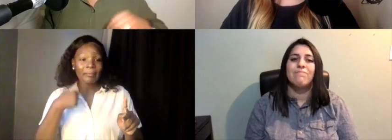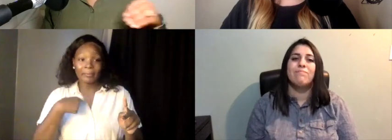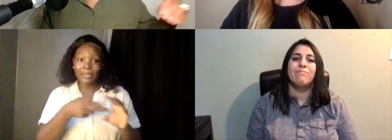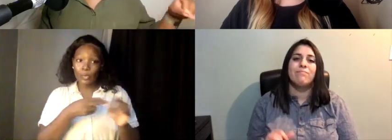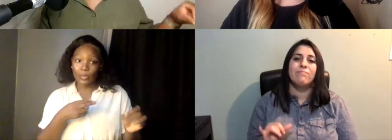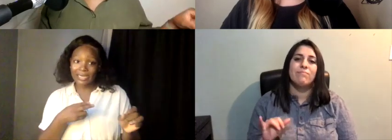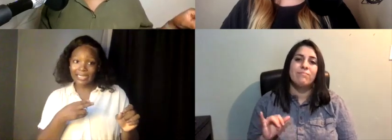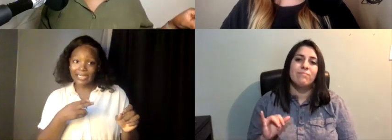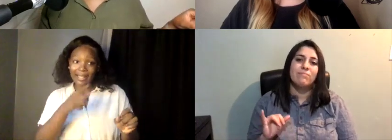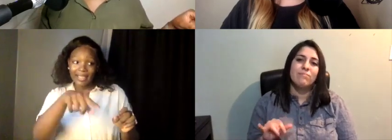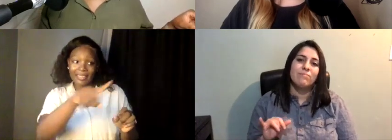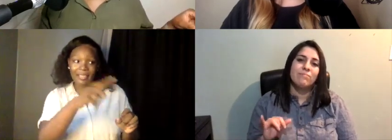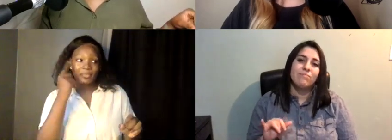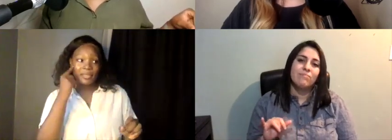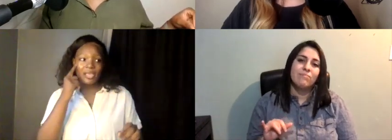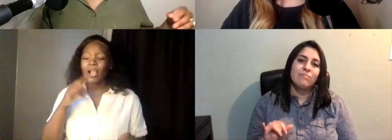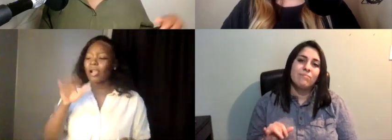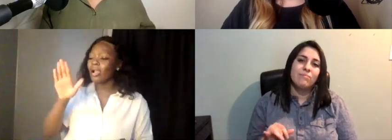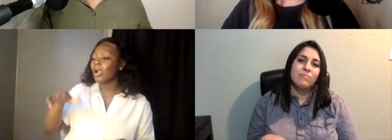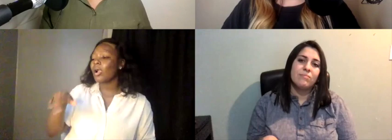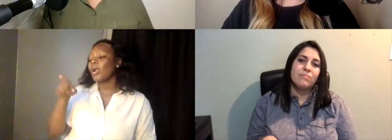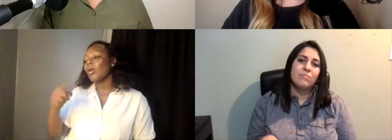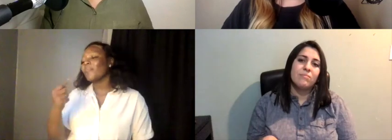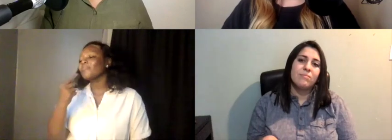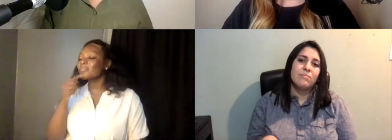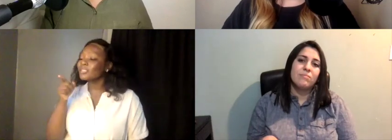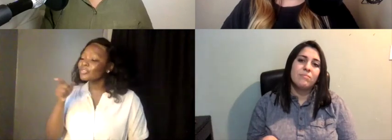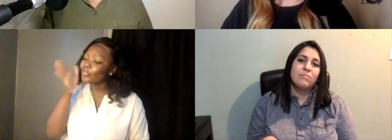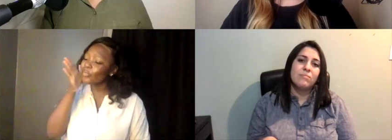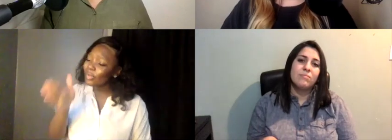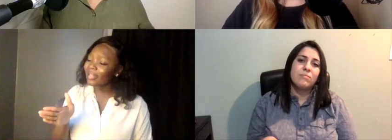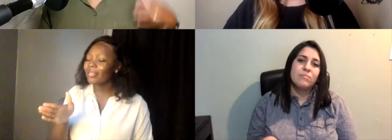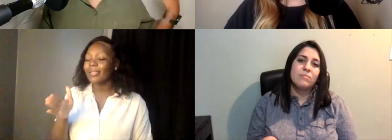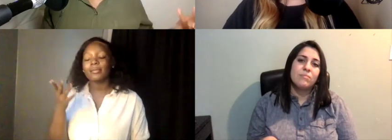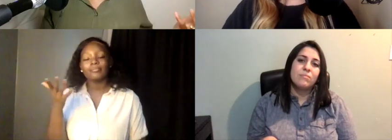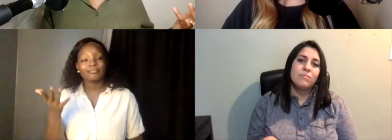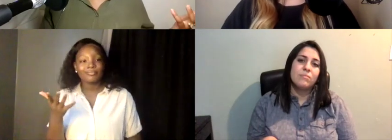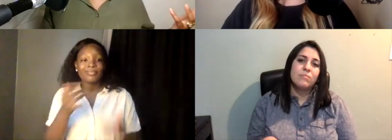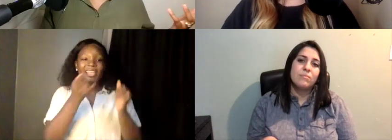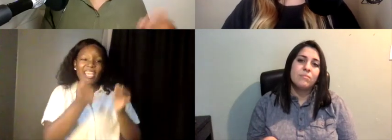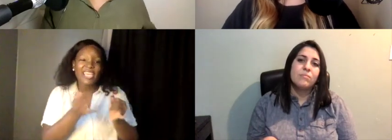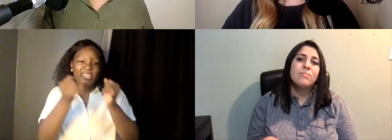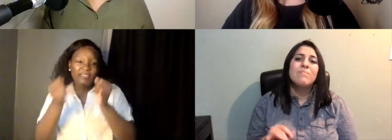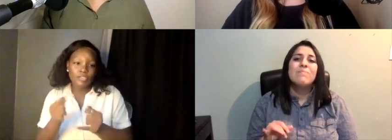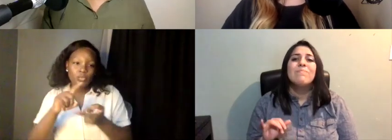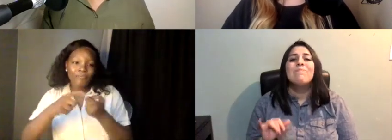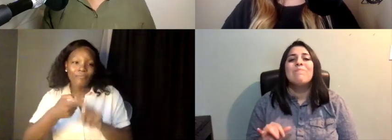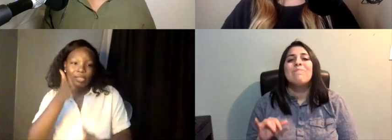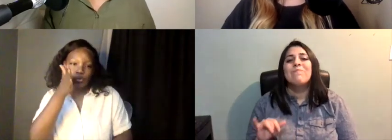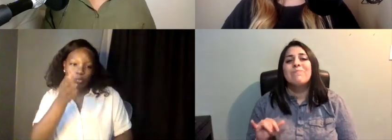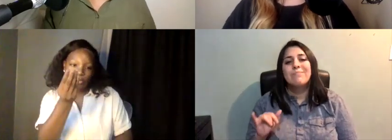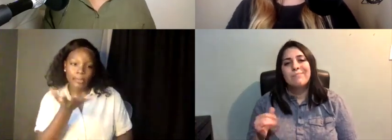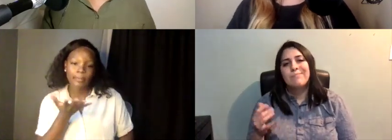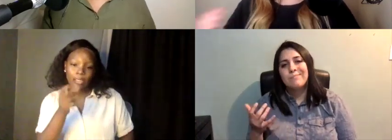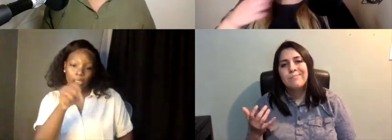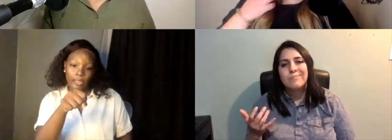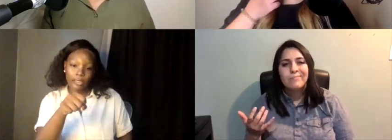mean, individual people will tell me that, right? Right. Like, but people you've been friends with, yeah. Right, exactly. Right. So I will say